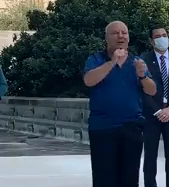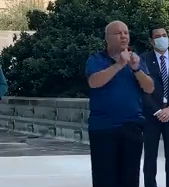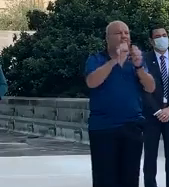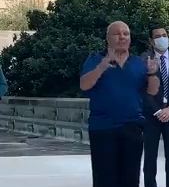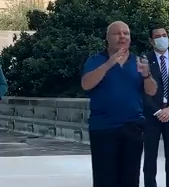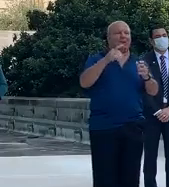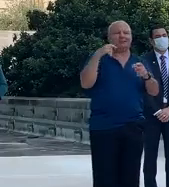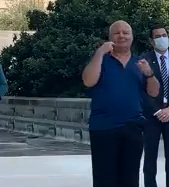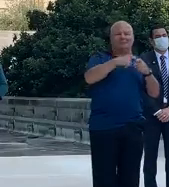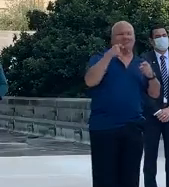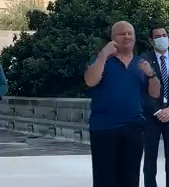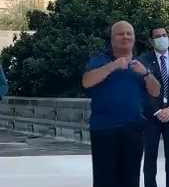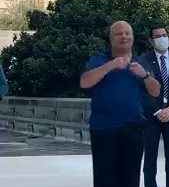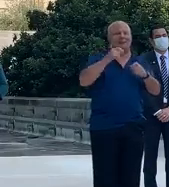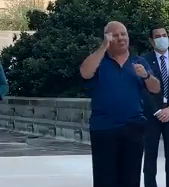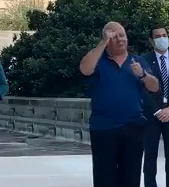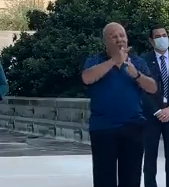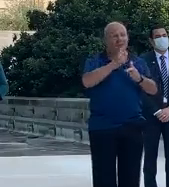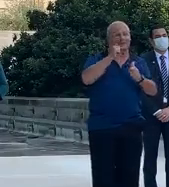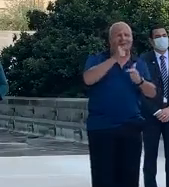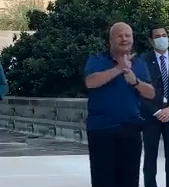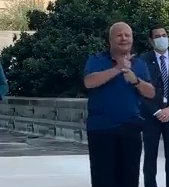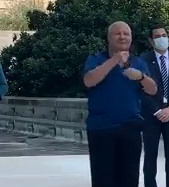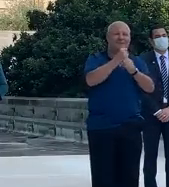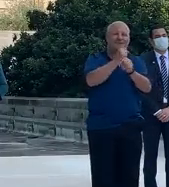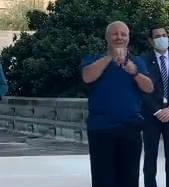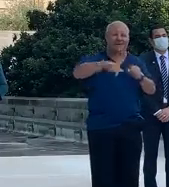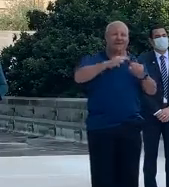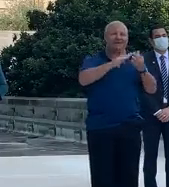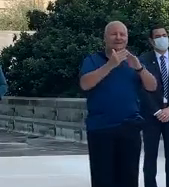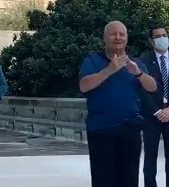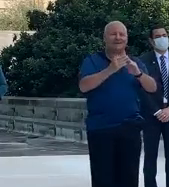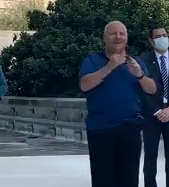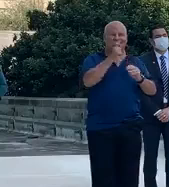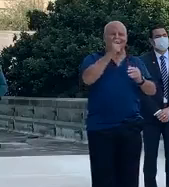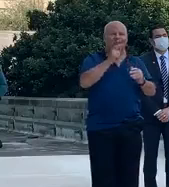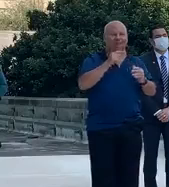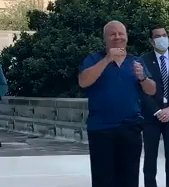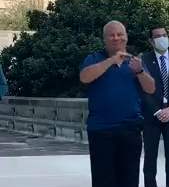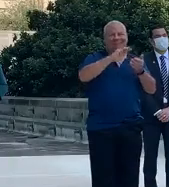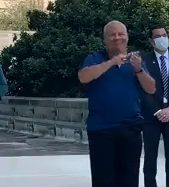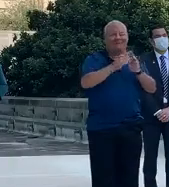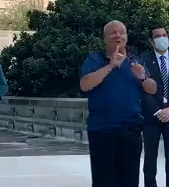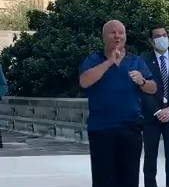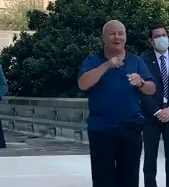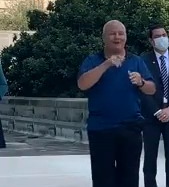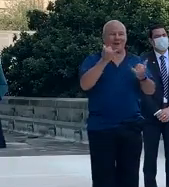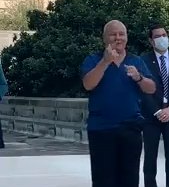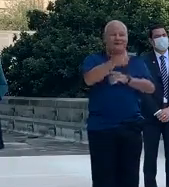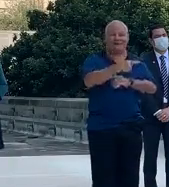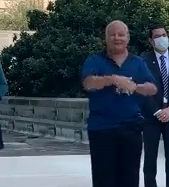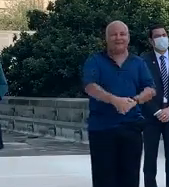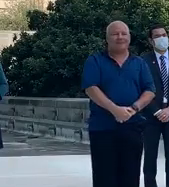our Latino and Hispanic brothers and sisters making this city who she really is today. And so today,